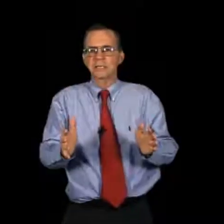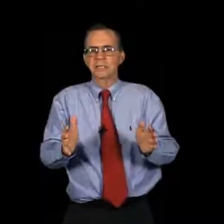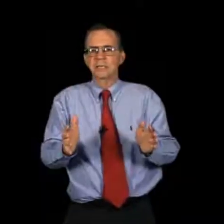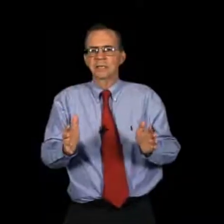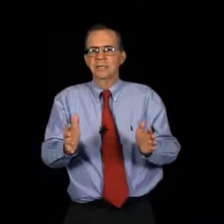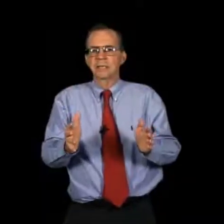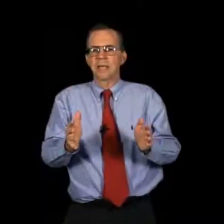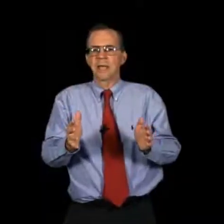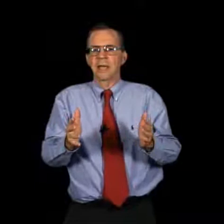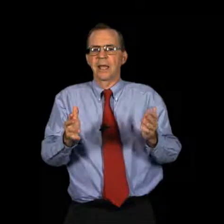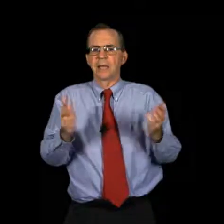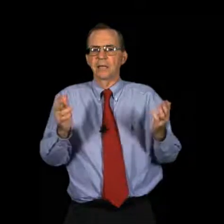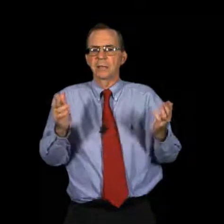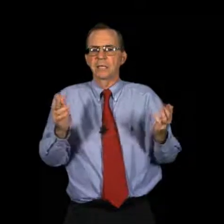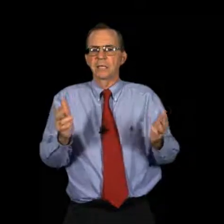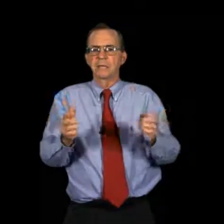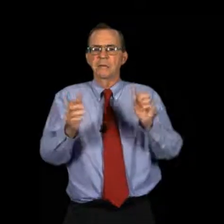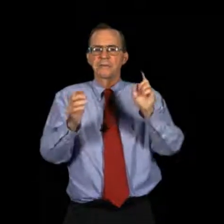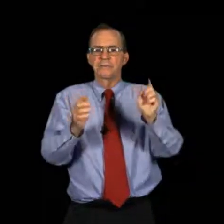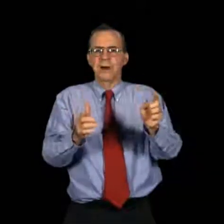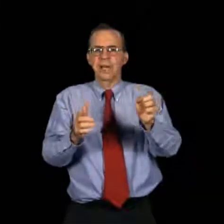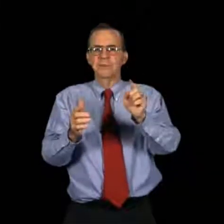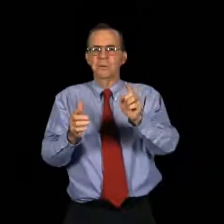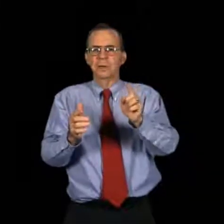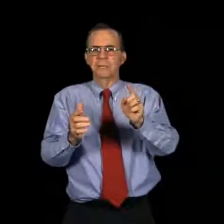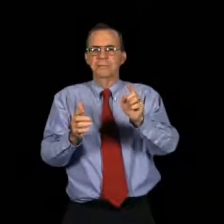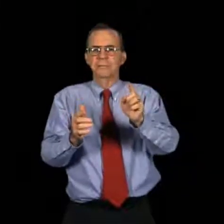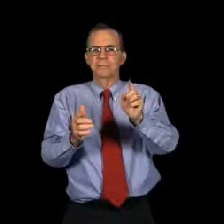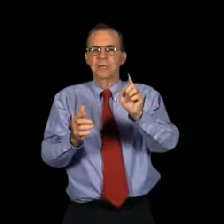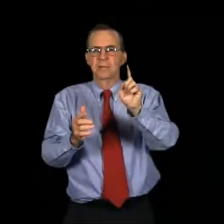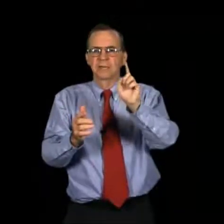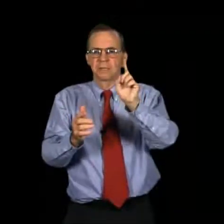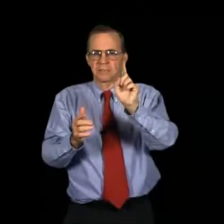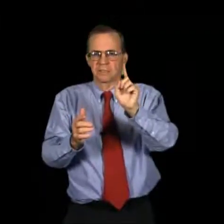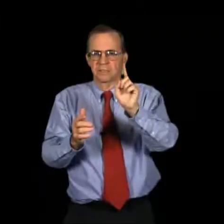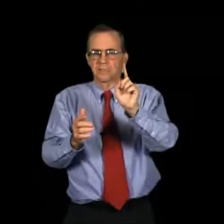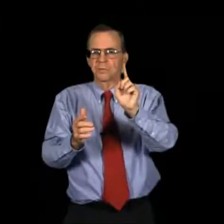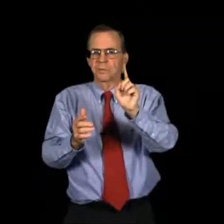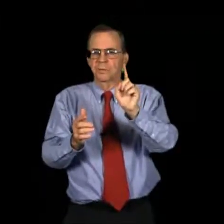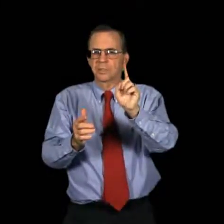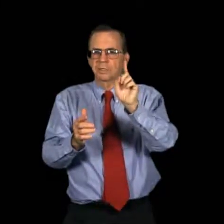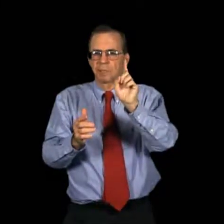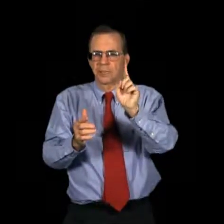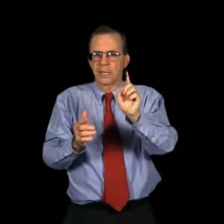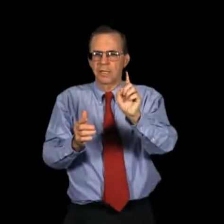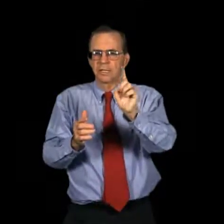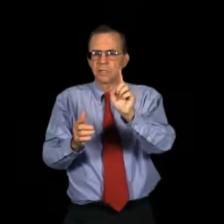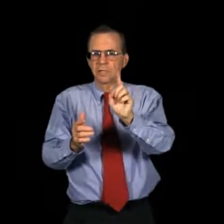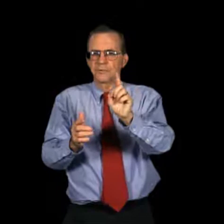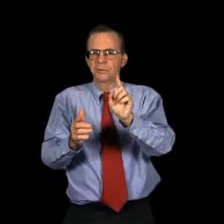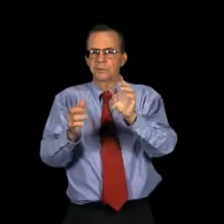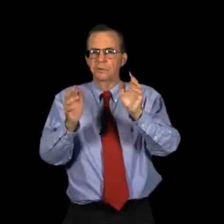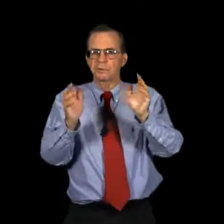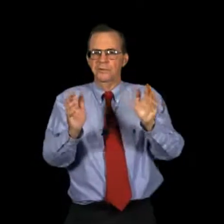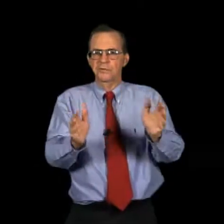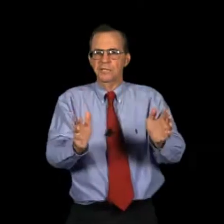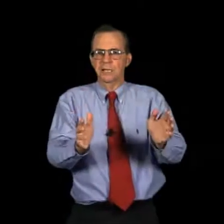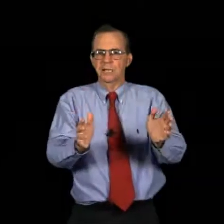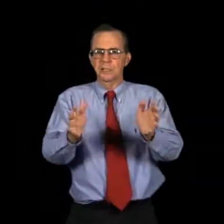10, and we get 5 to 1. Let's go through this. The pot is offering you $50 for